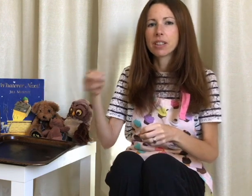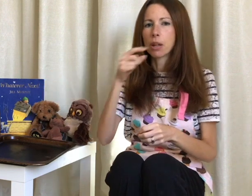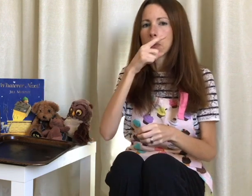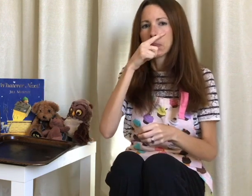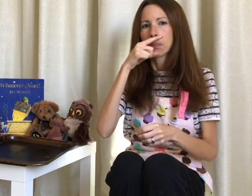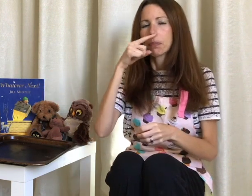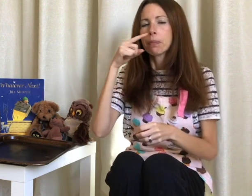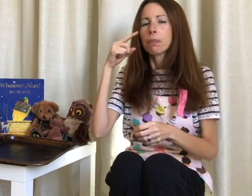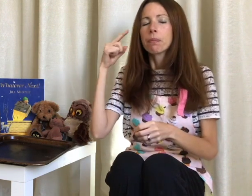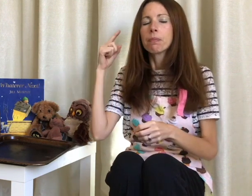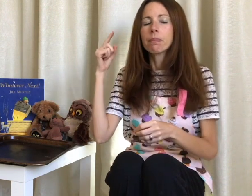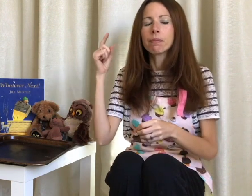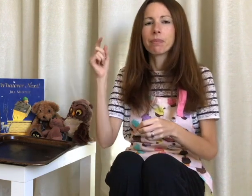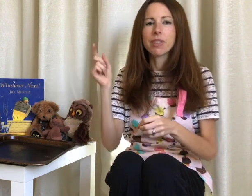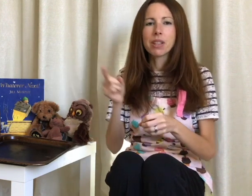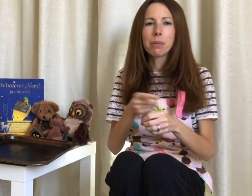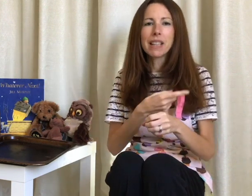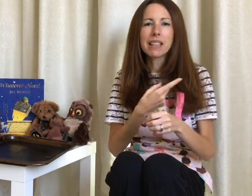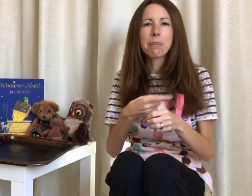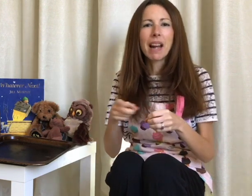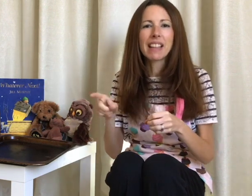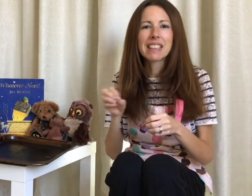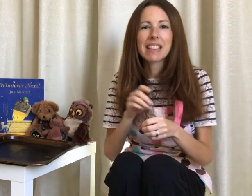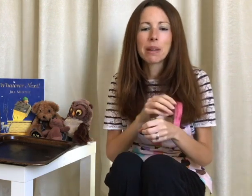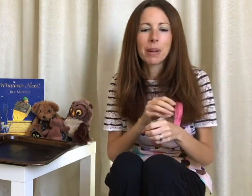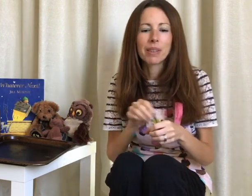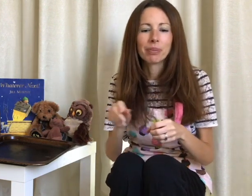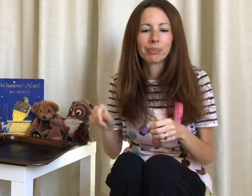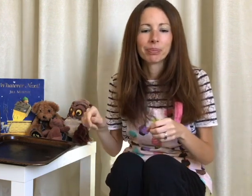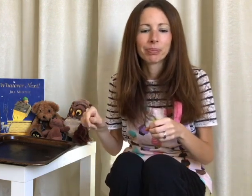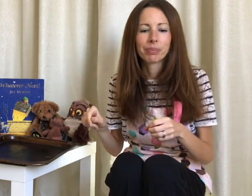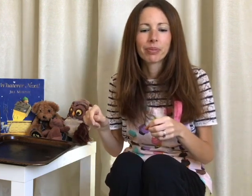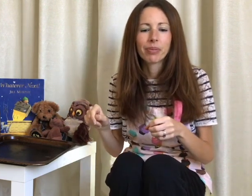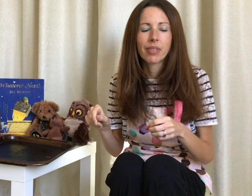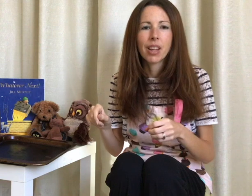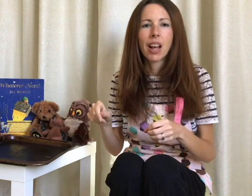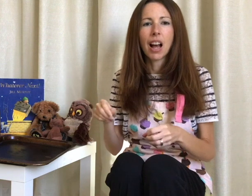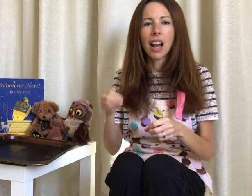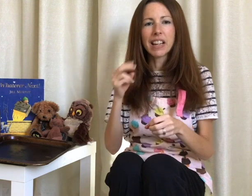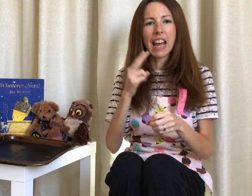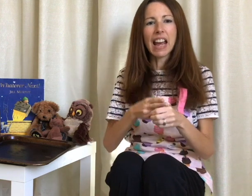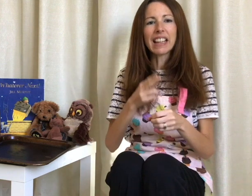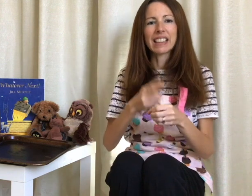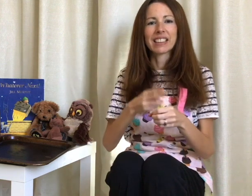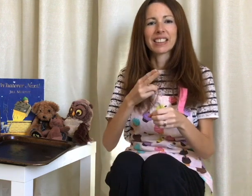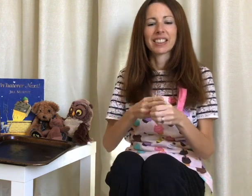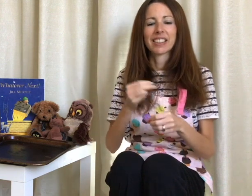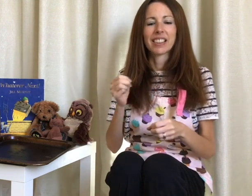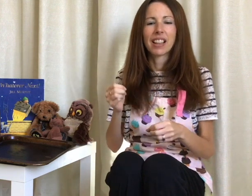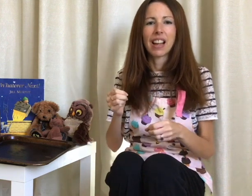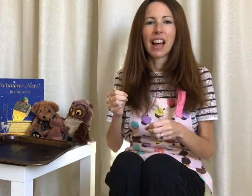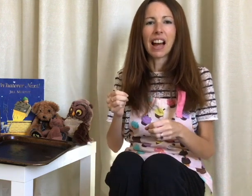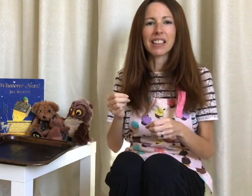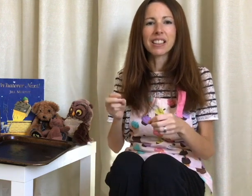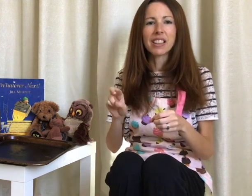some sweet smelling cinnamon, an egg and